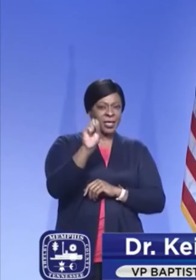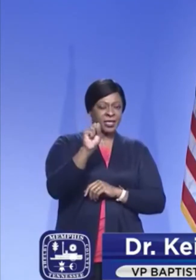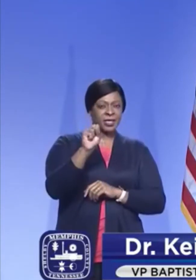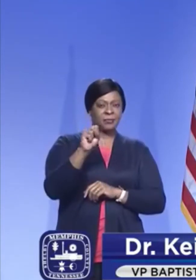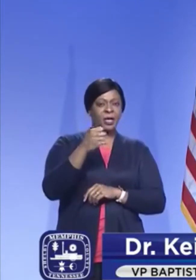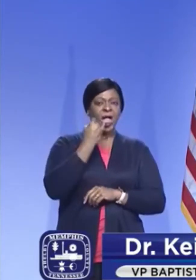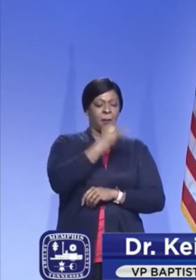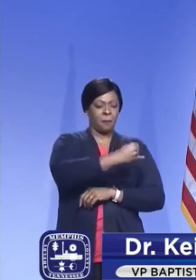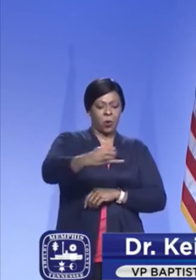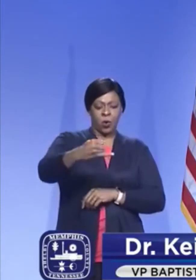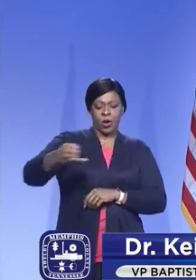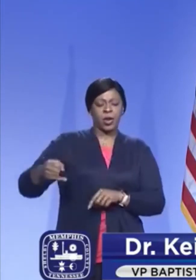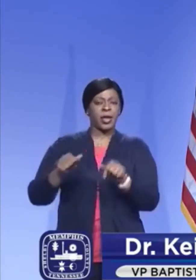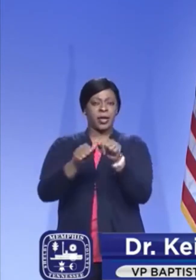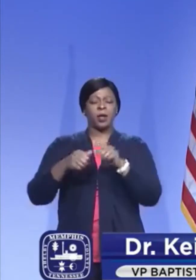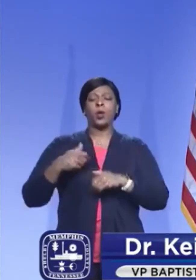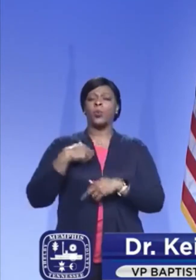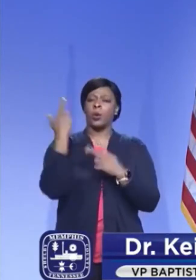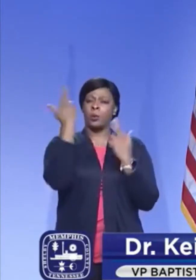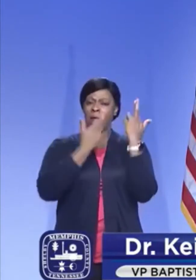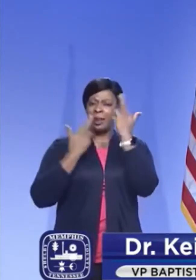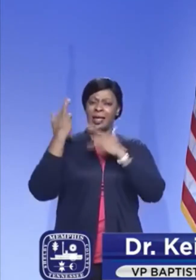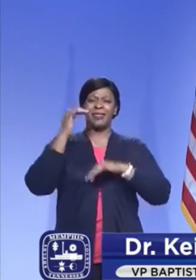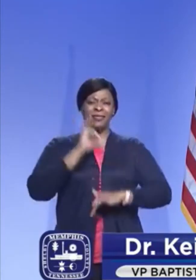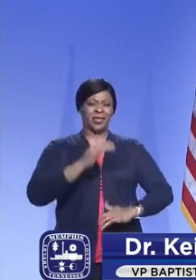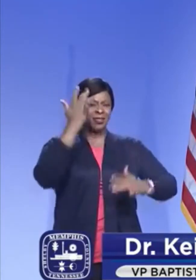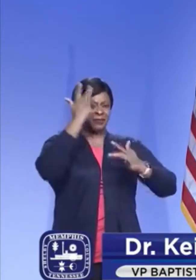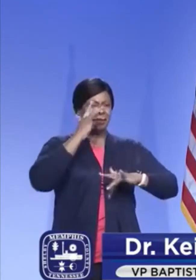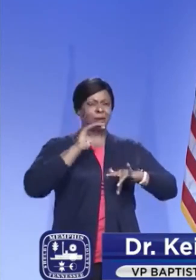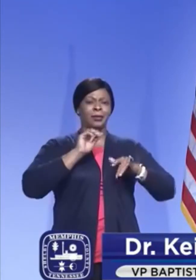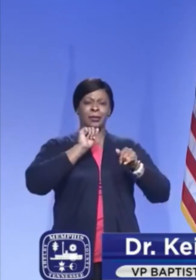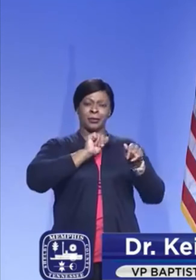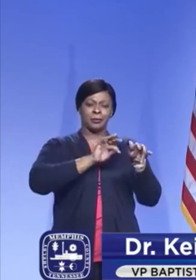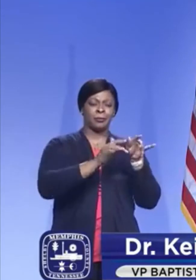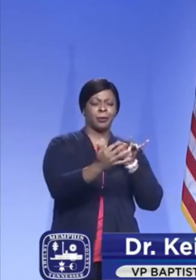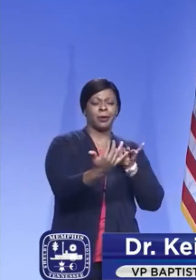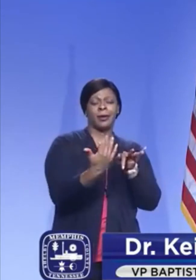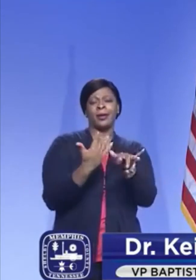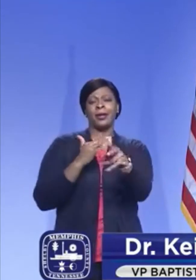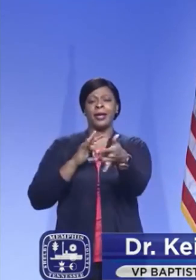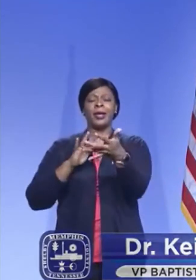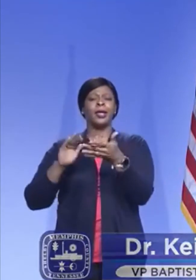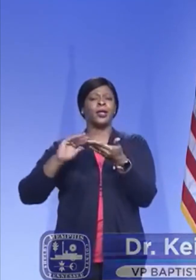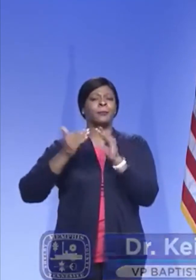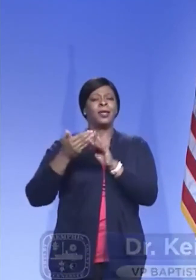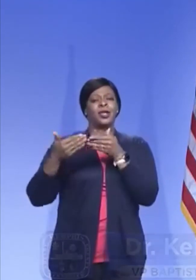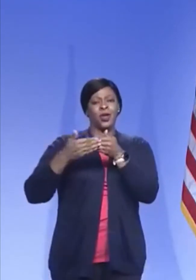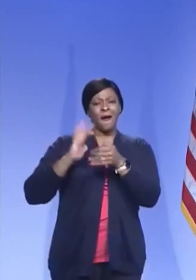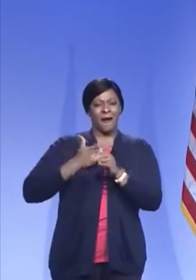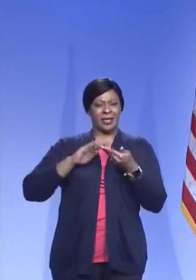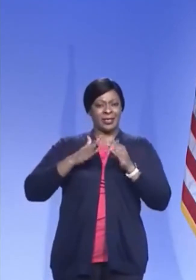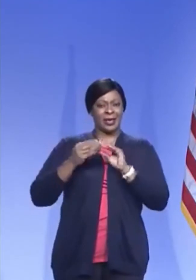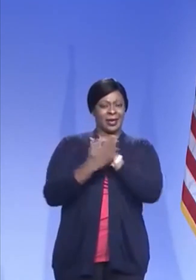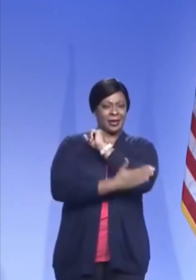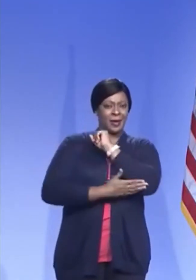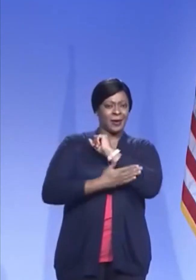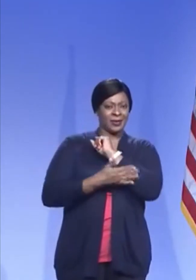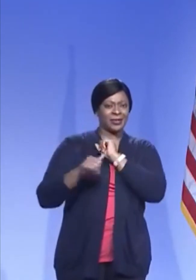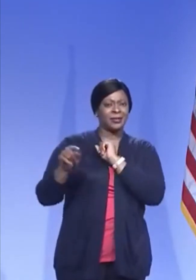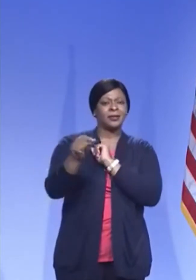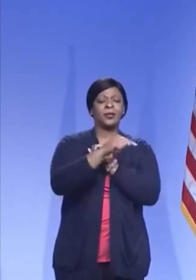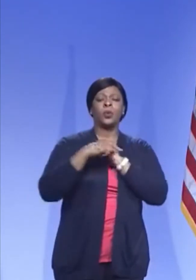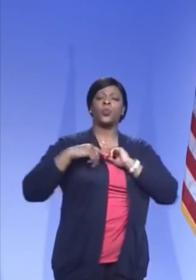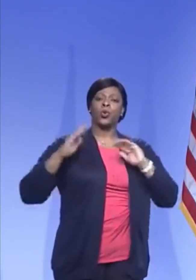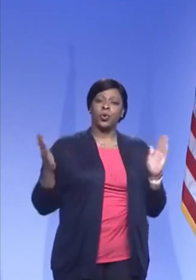border area, we realize that this virus is spreading in communities near our city and county. We're